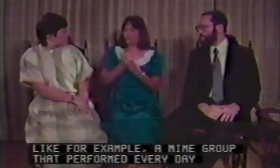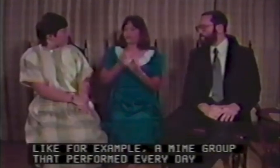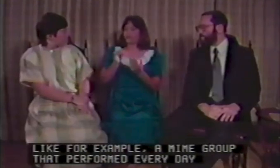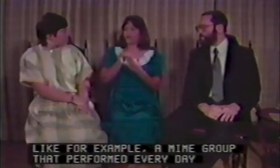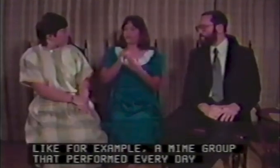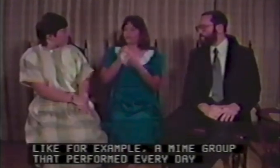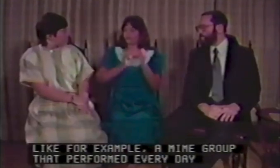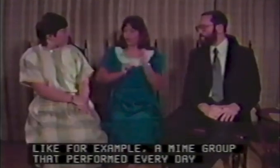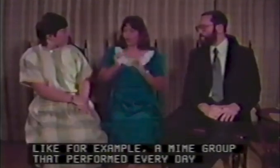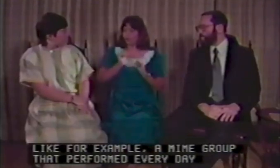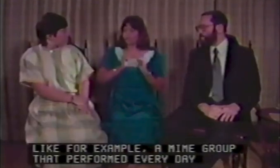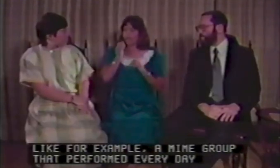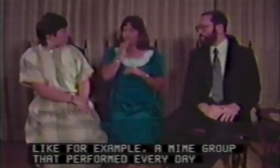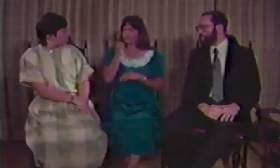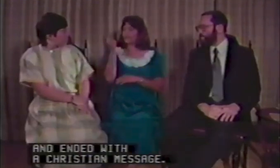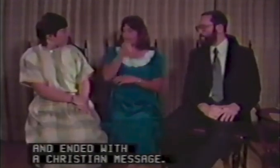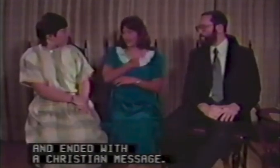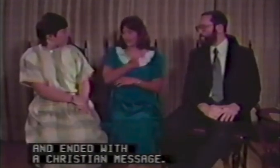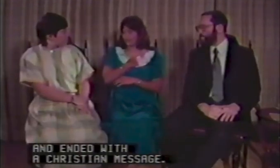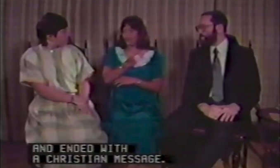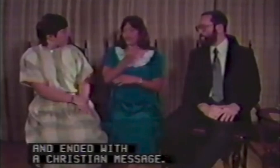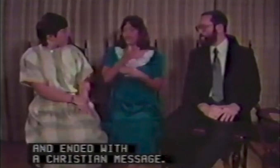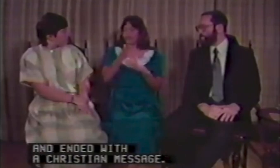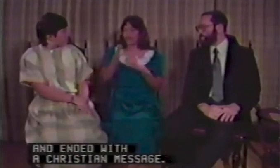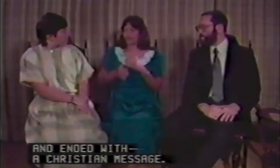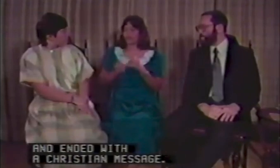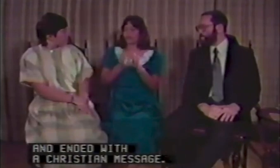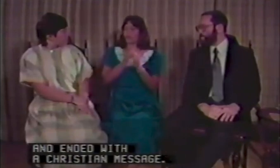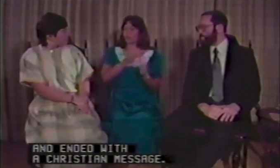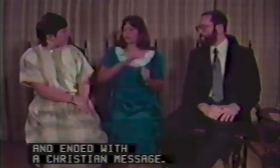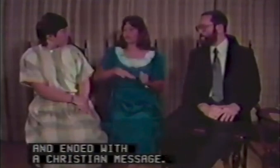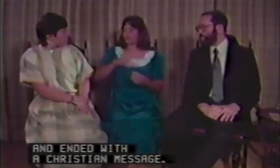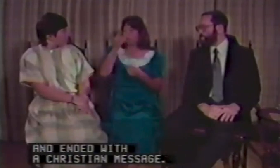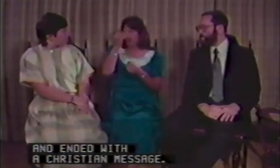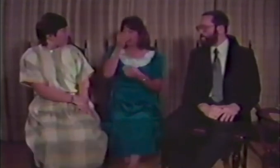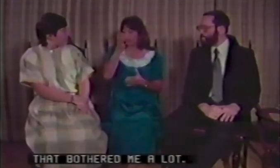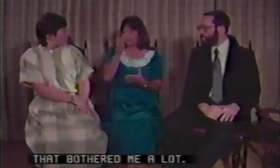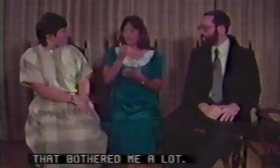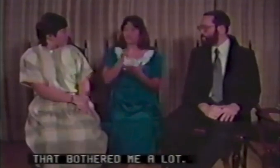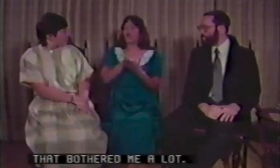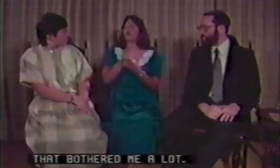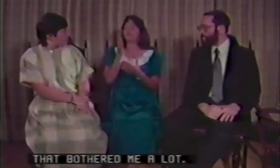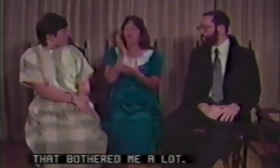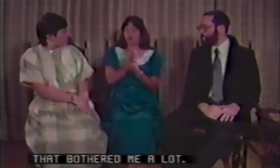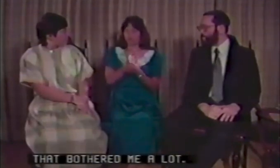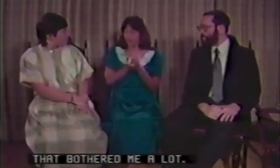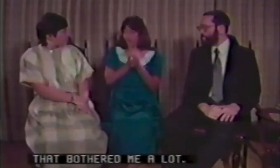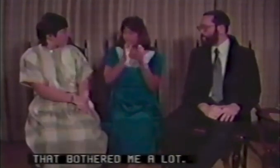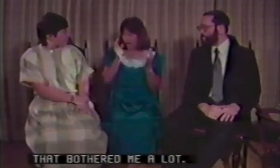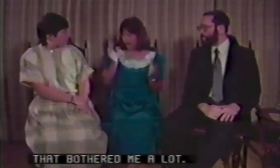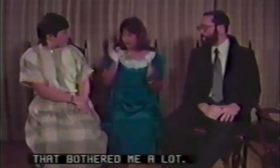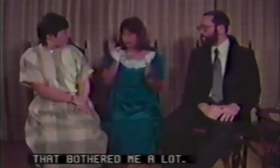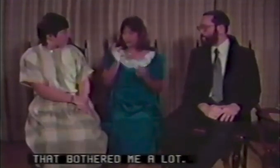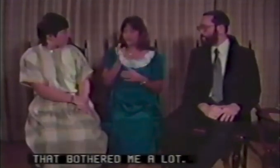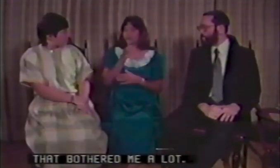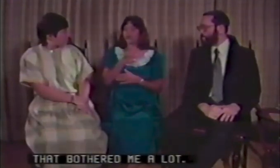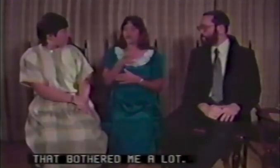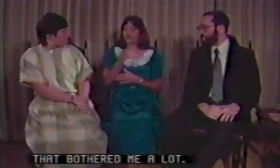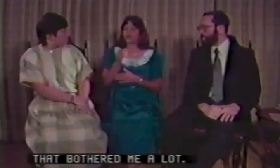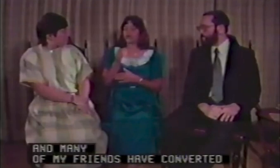performed every day and ended with a Christian message that bothered me at night. And many of my